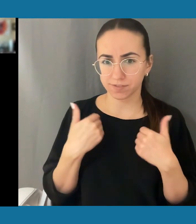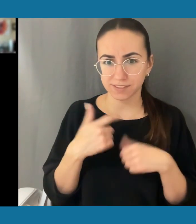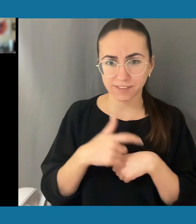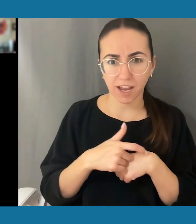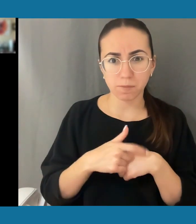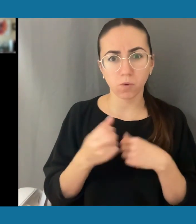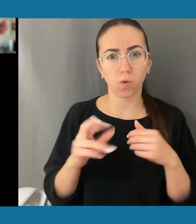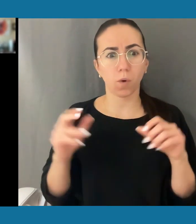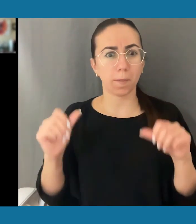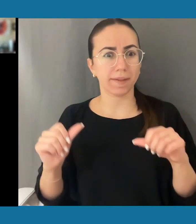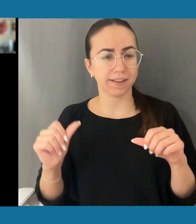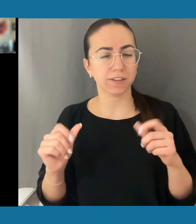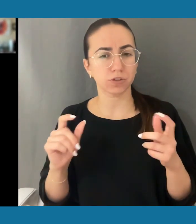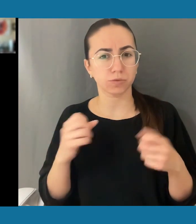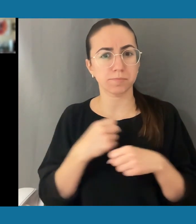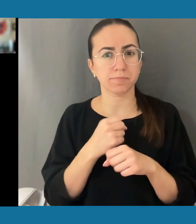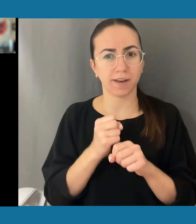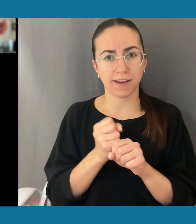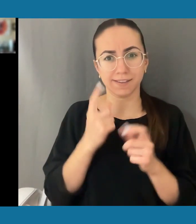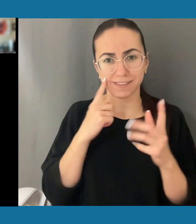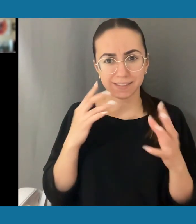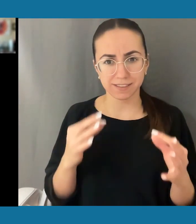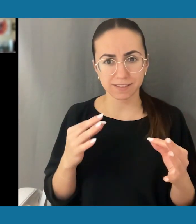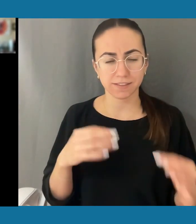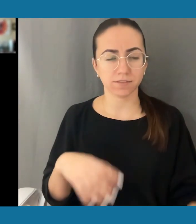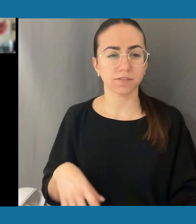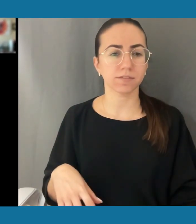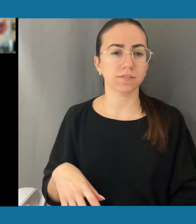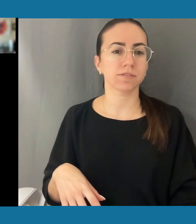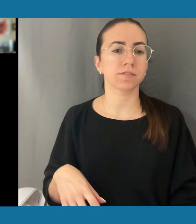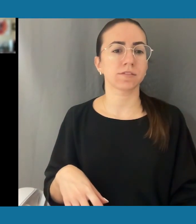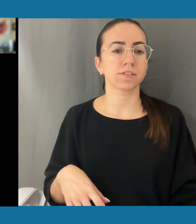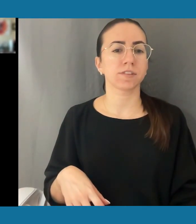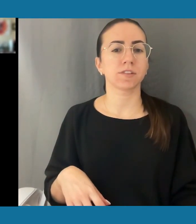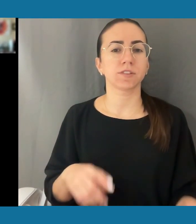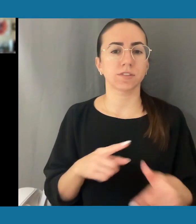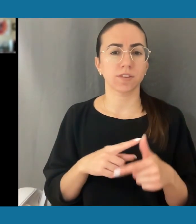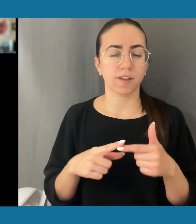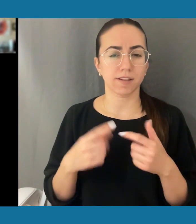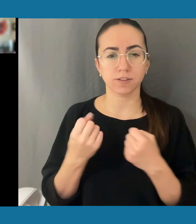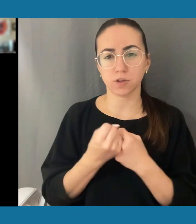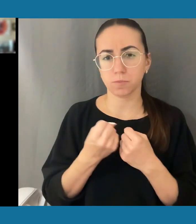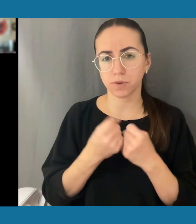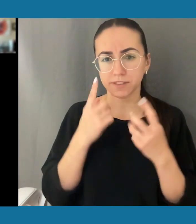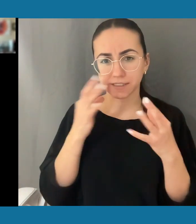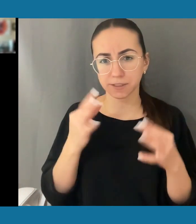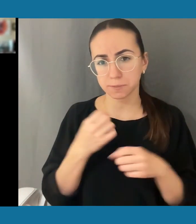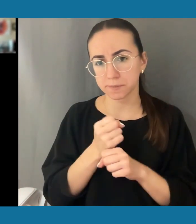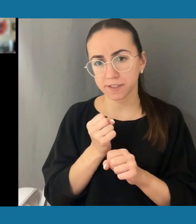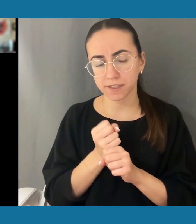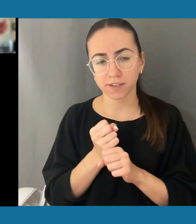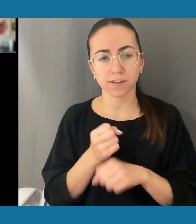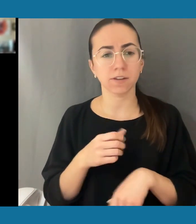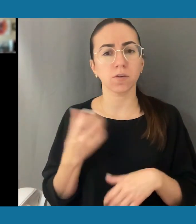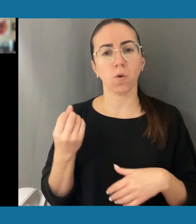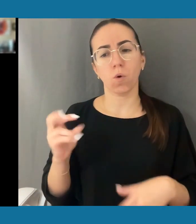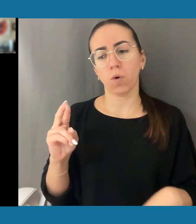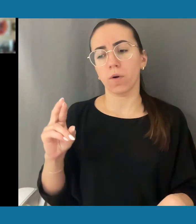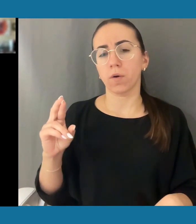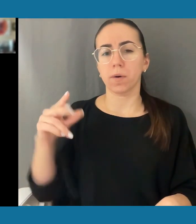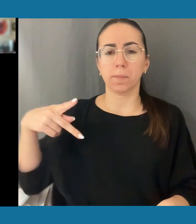any life decisions. So in this case, then supported decision-making agreement, or maybe a power of